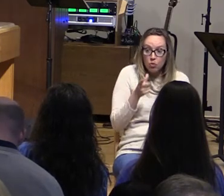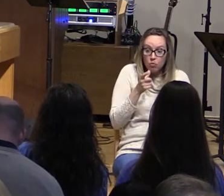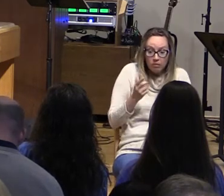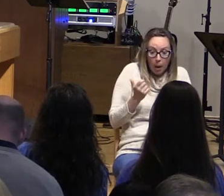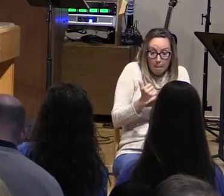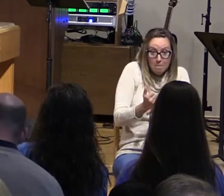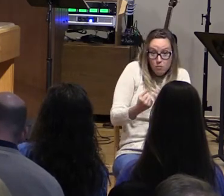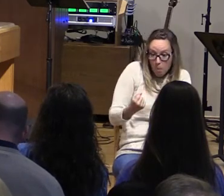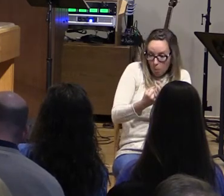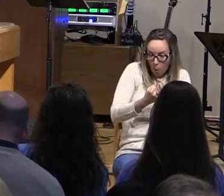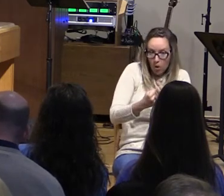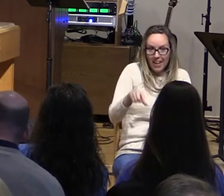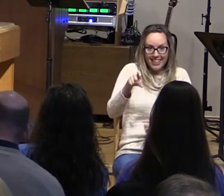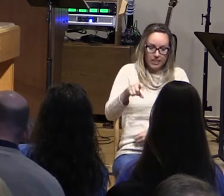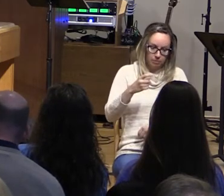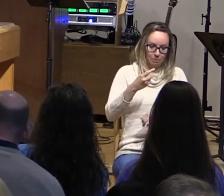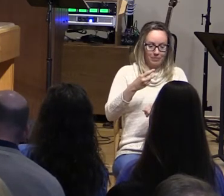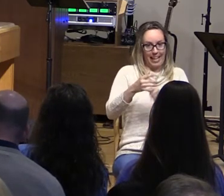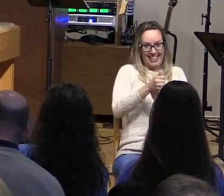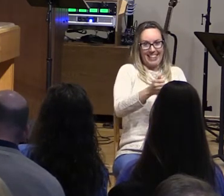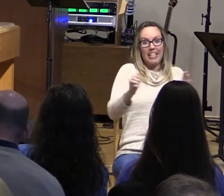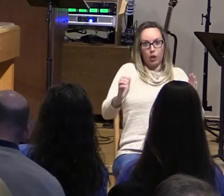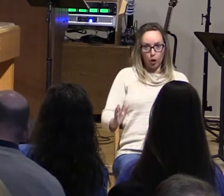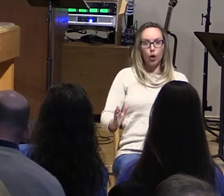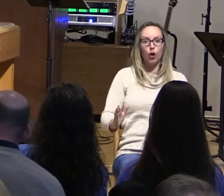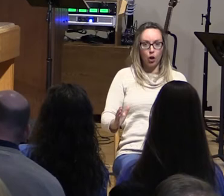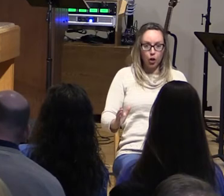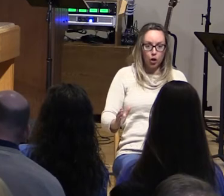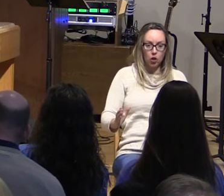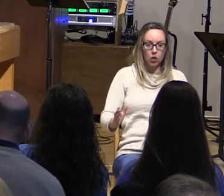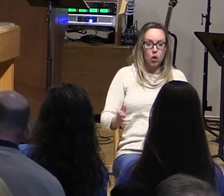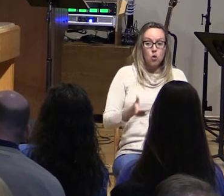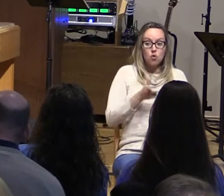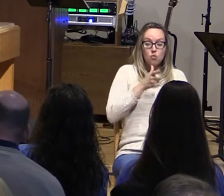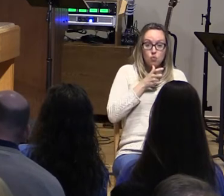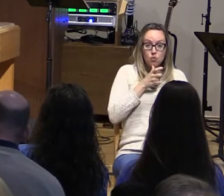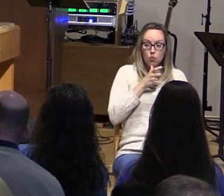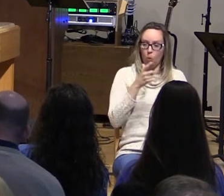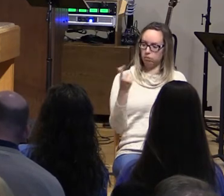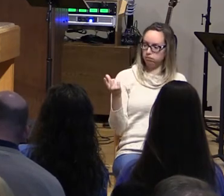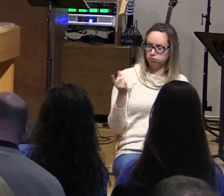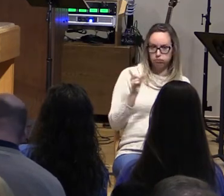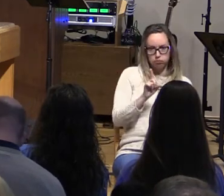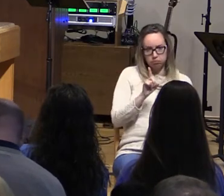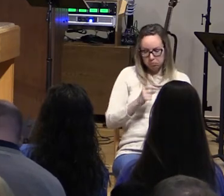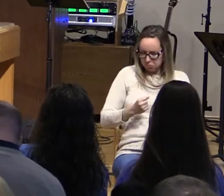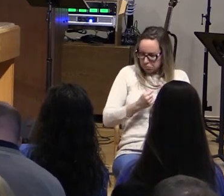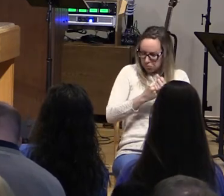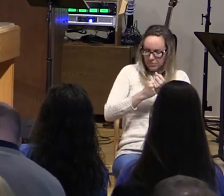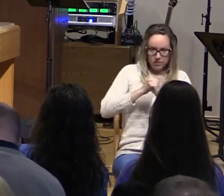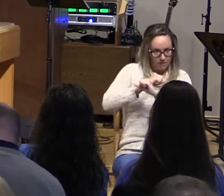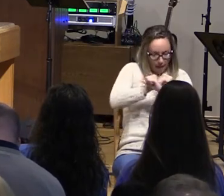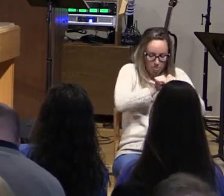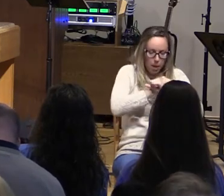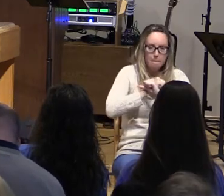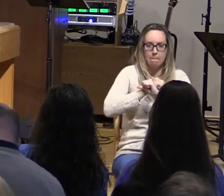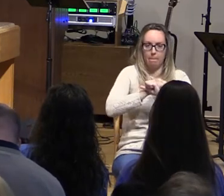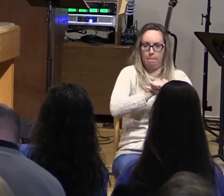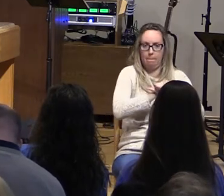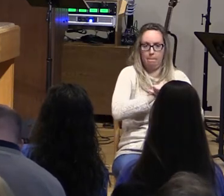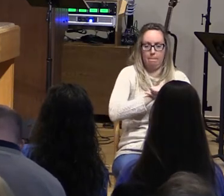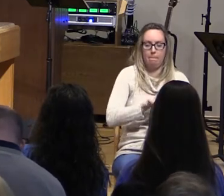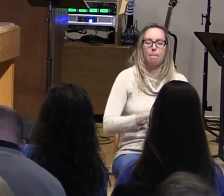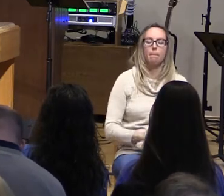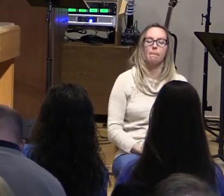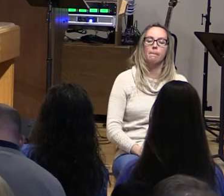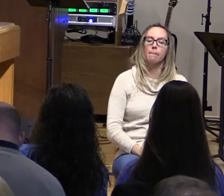on their behalf? They need a shepherd. They need somebody who's going to stand up and defend them and protect them.